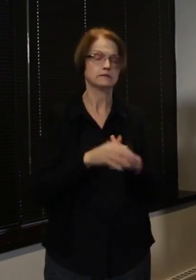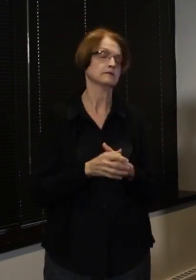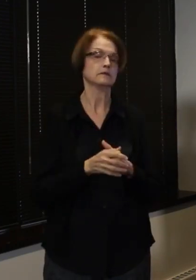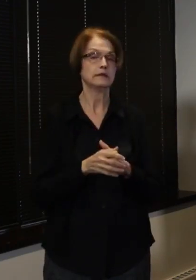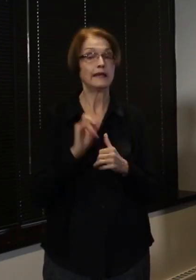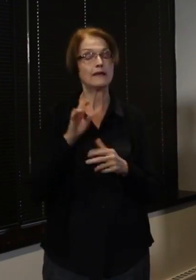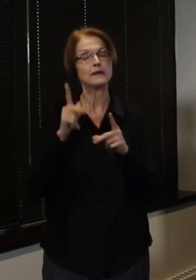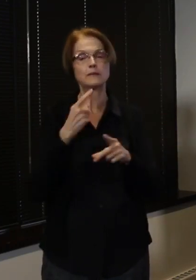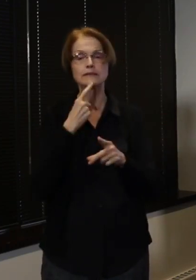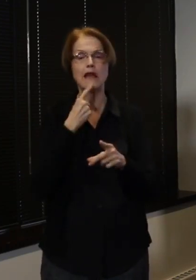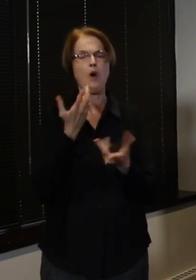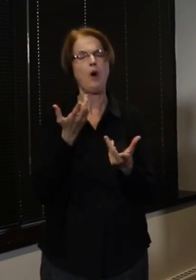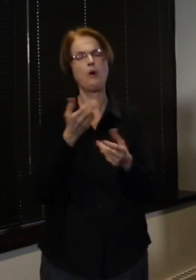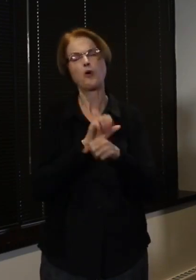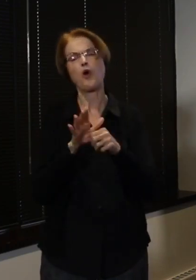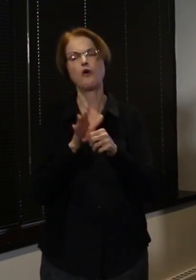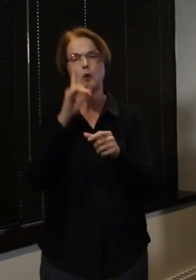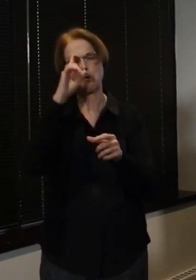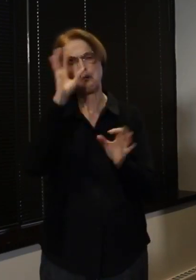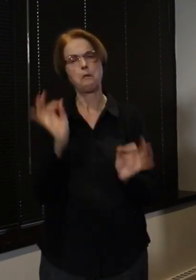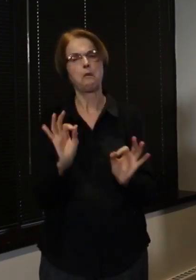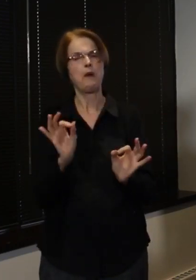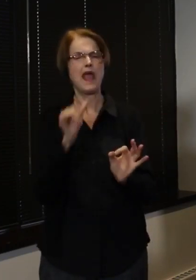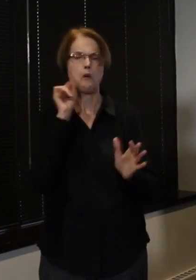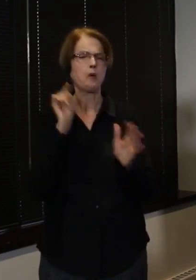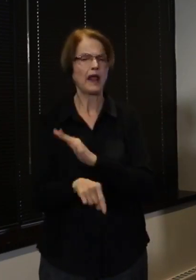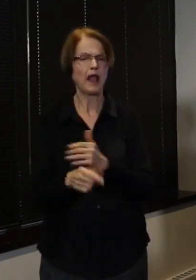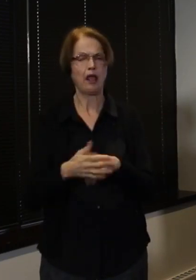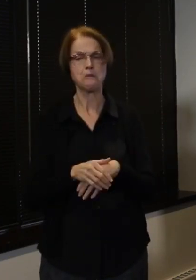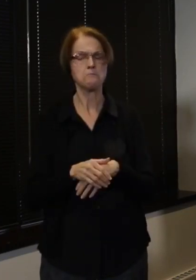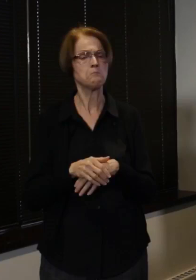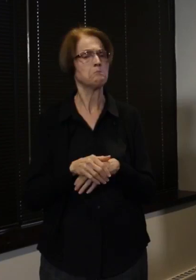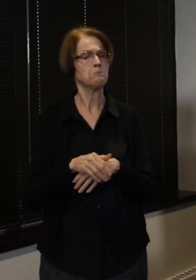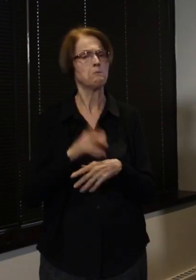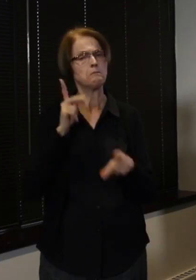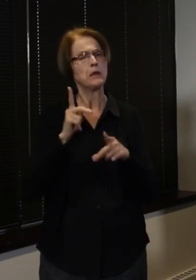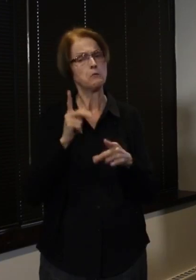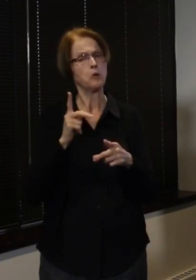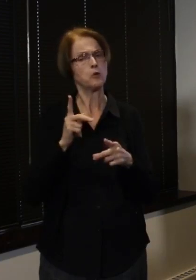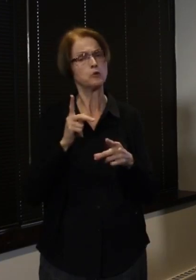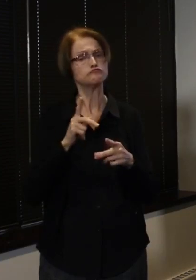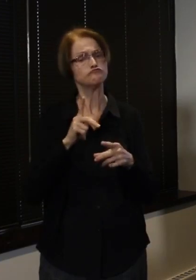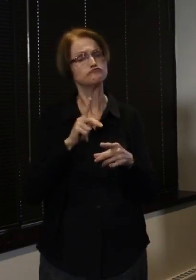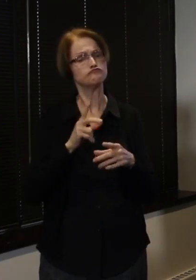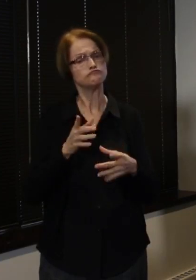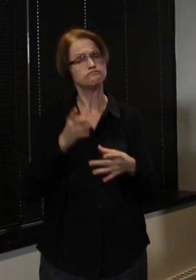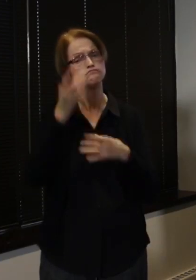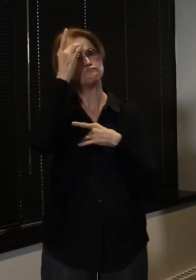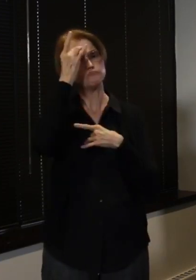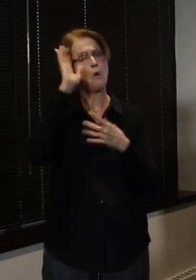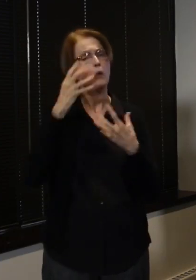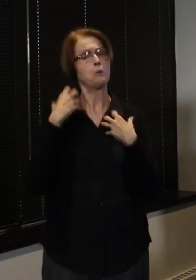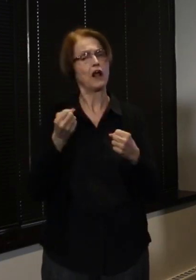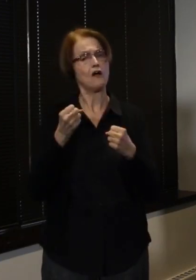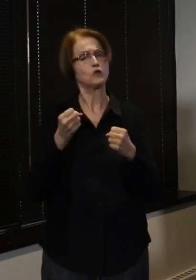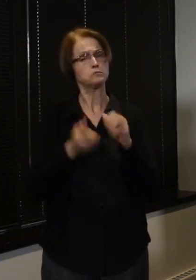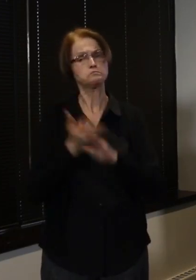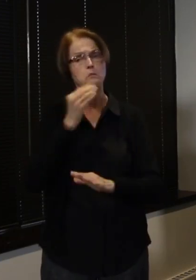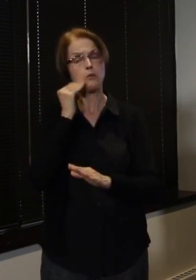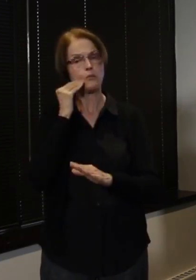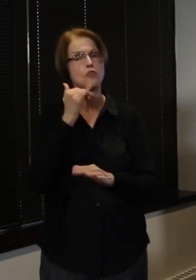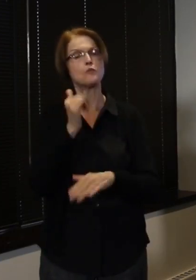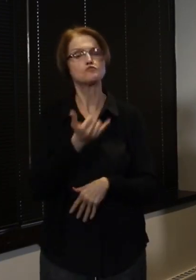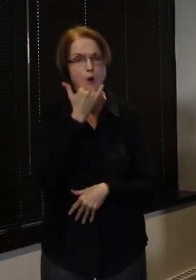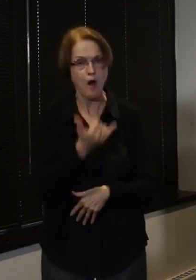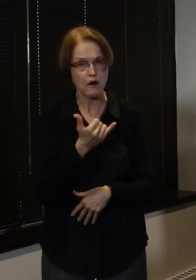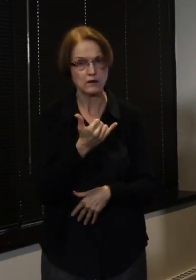not that deadly, or that everyone who gets it gets over with, they're wrong. The virus is